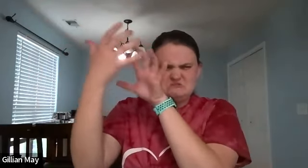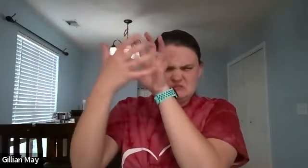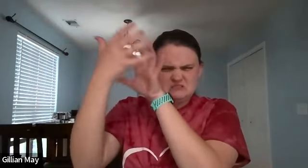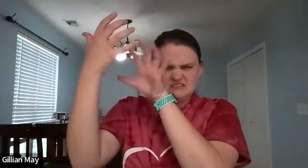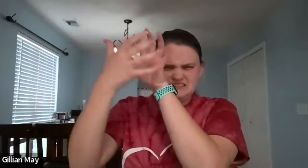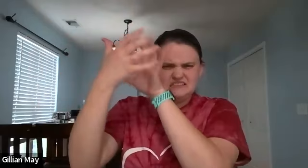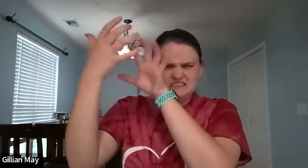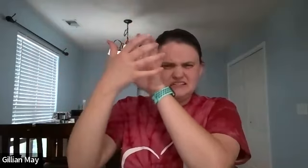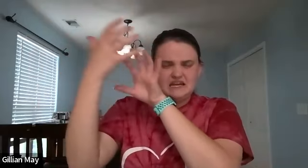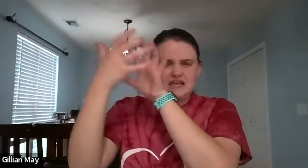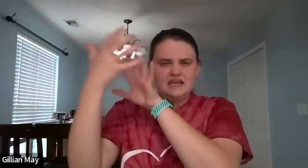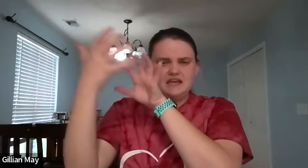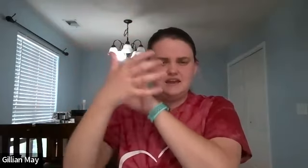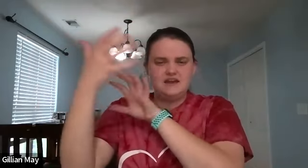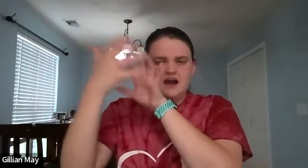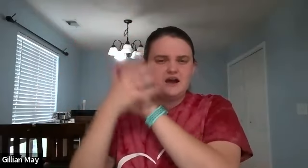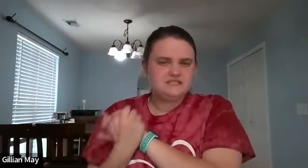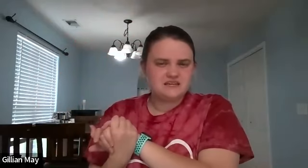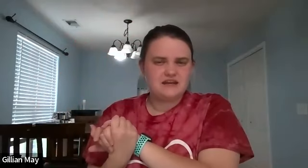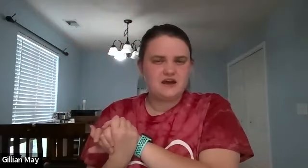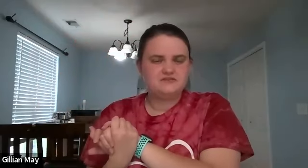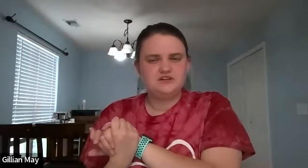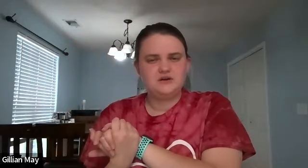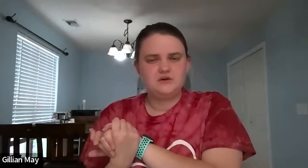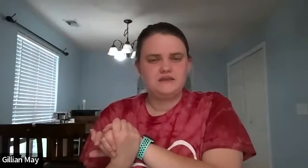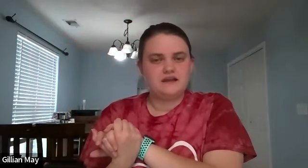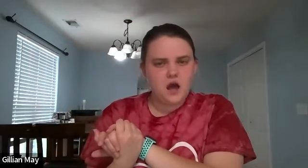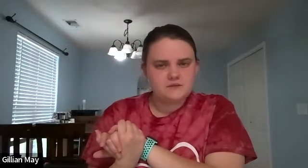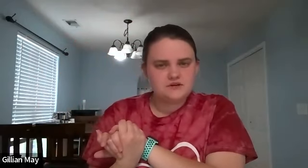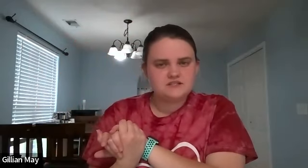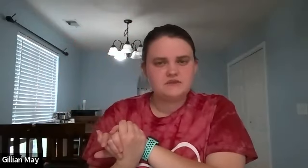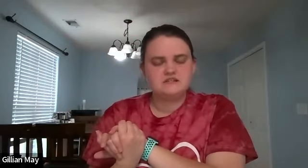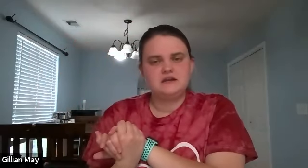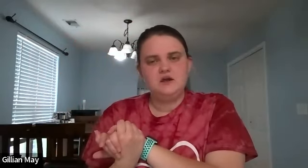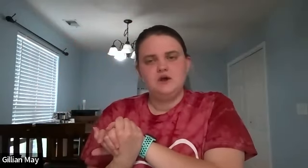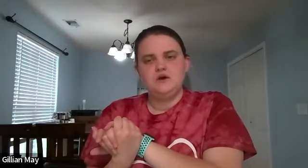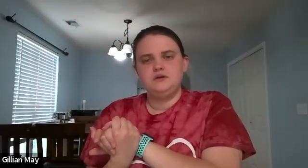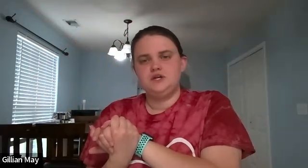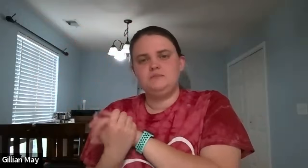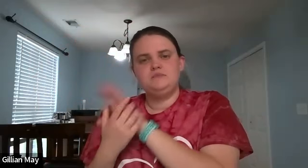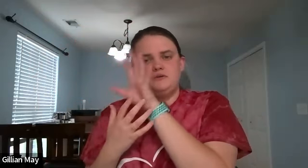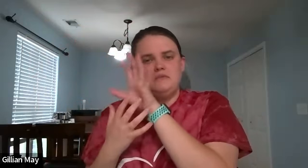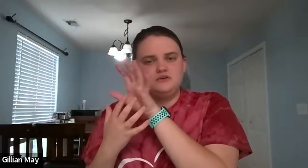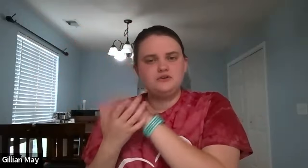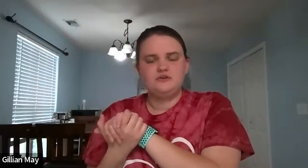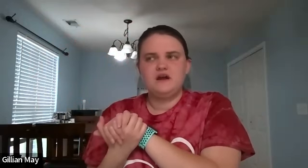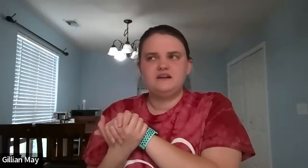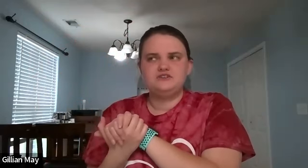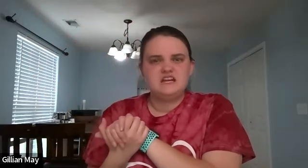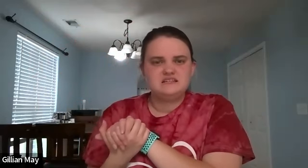confused. And I always think of it how, you know, in like comic books, when there's like, you know, people are muddled or they're not understanding